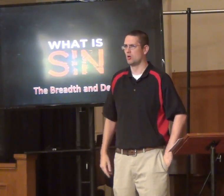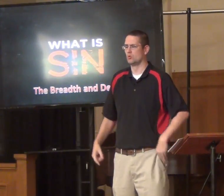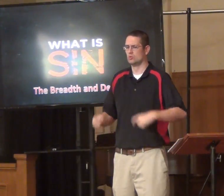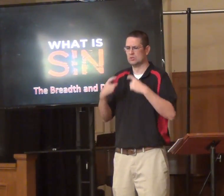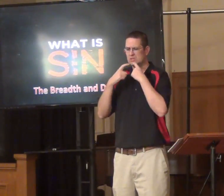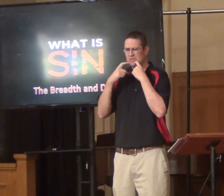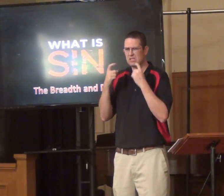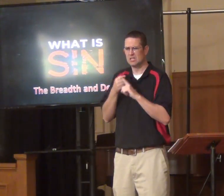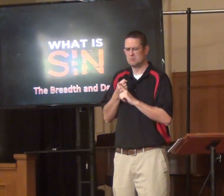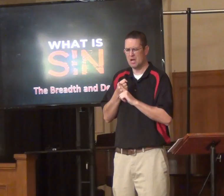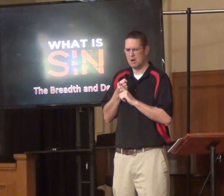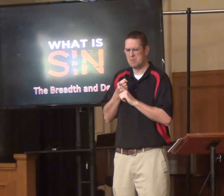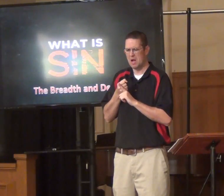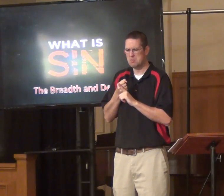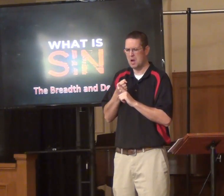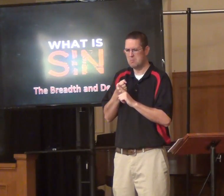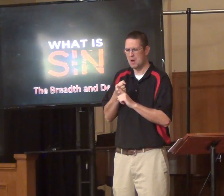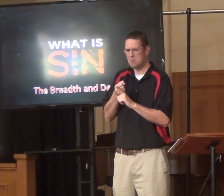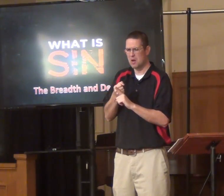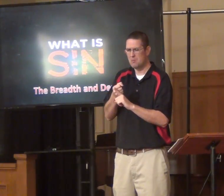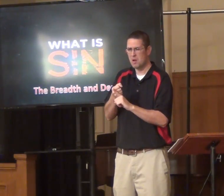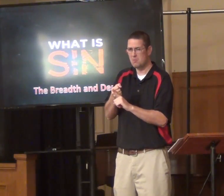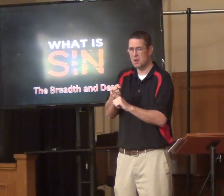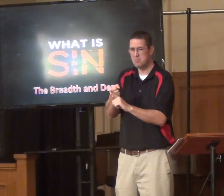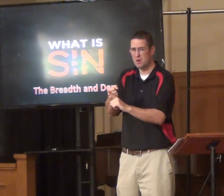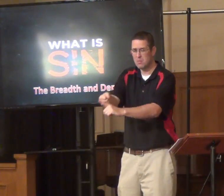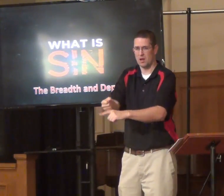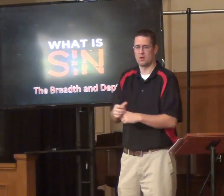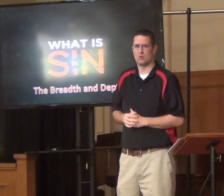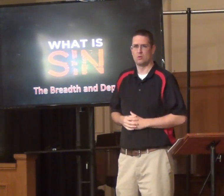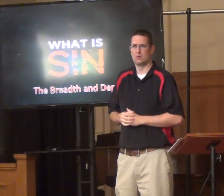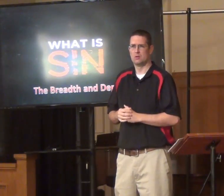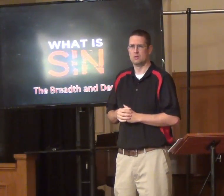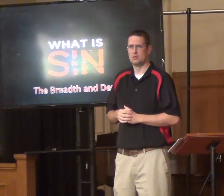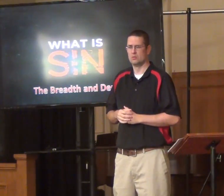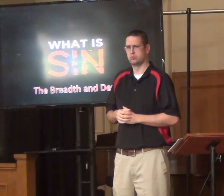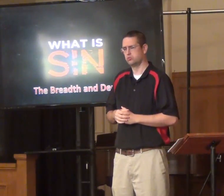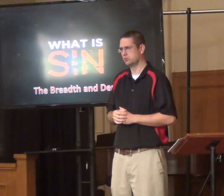wow, sin really impacted everything.